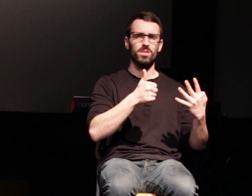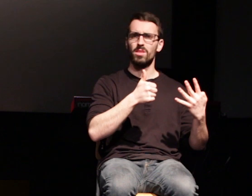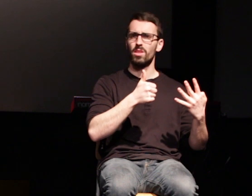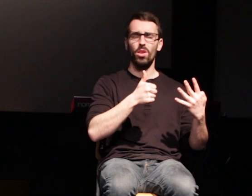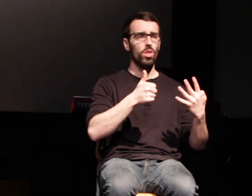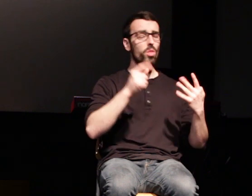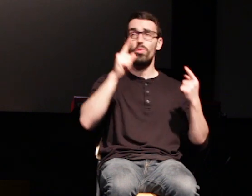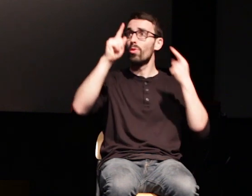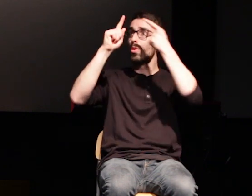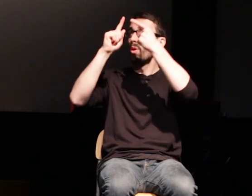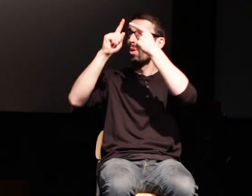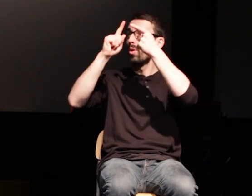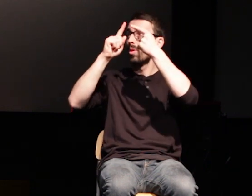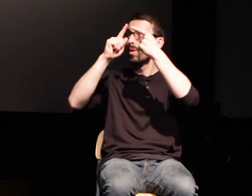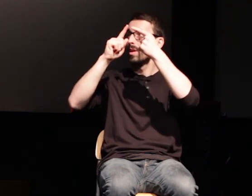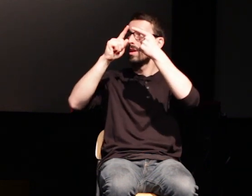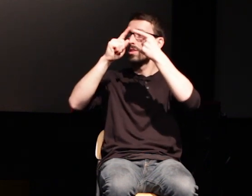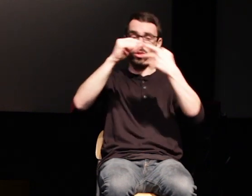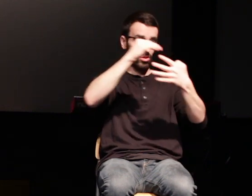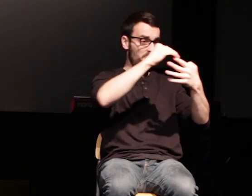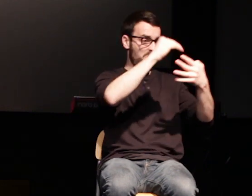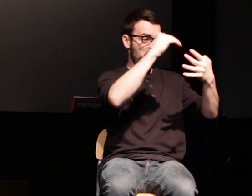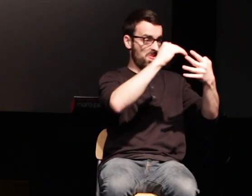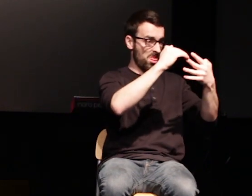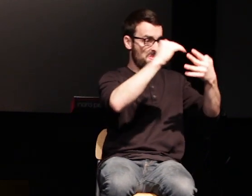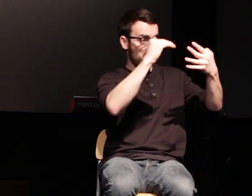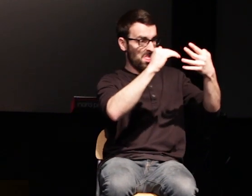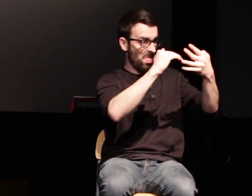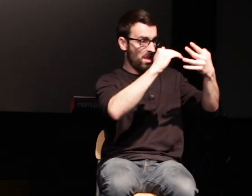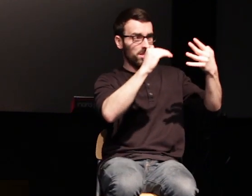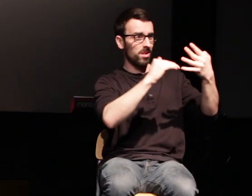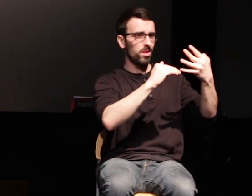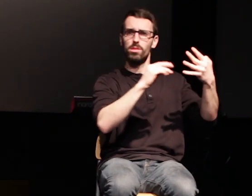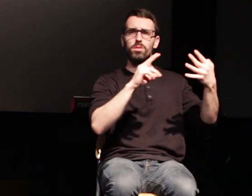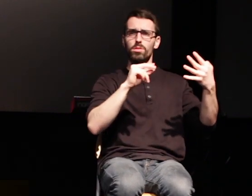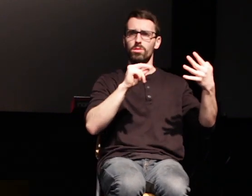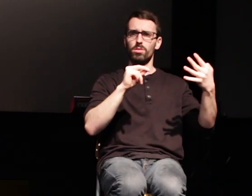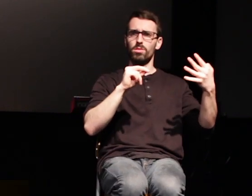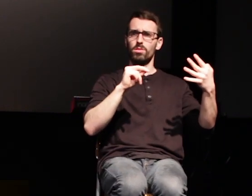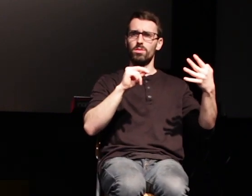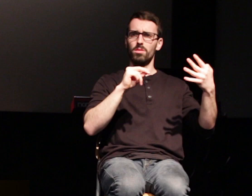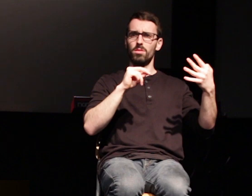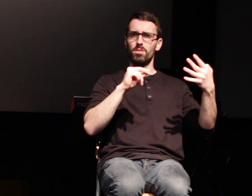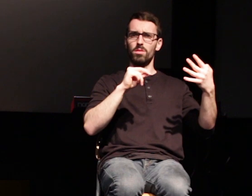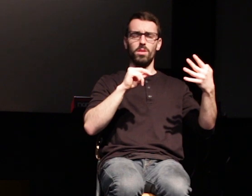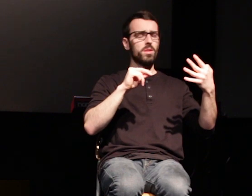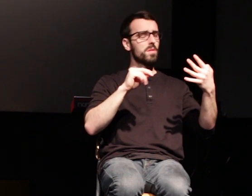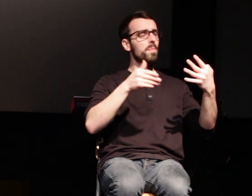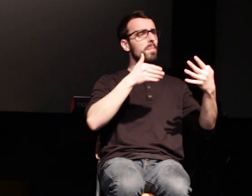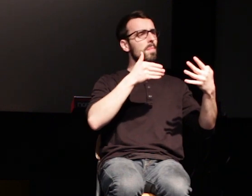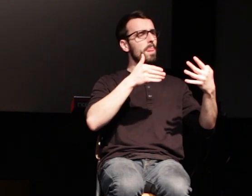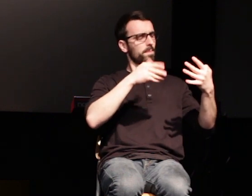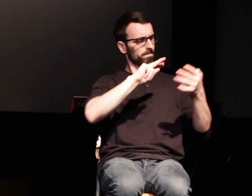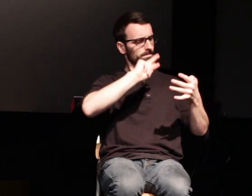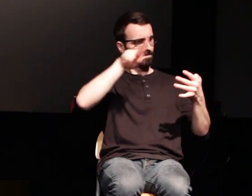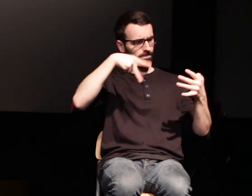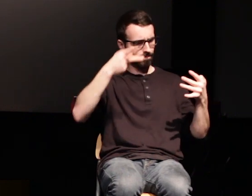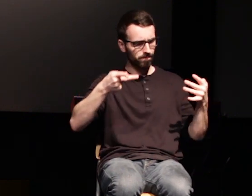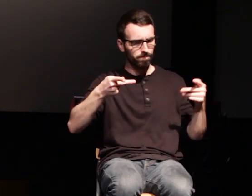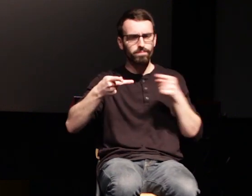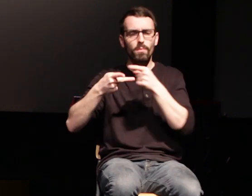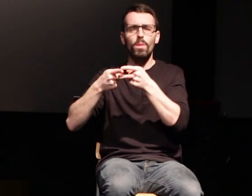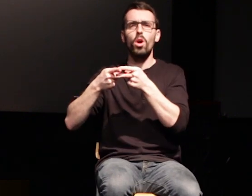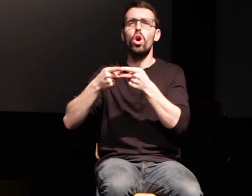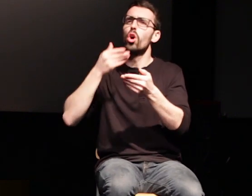Our goal isn't to progress from the path to the rocks to the thorns. We don't want to do that. Here's a better question. What makes good soil?